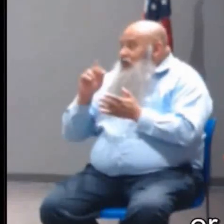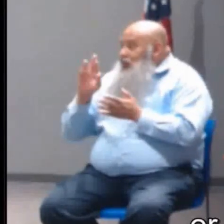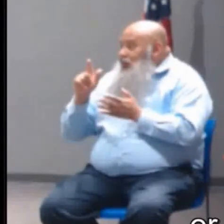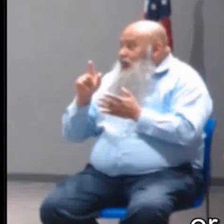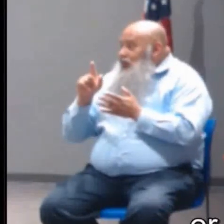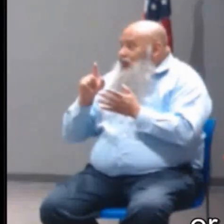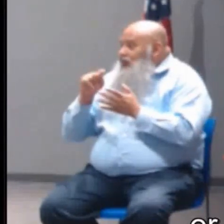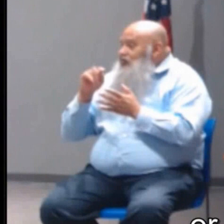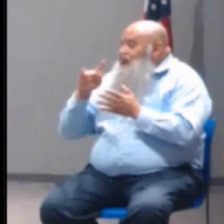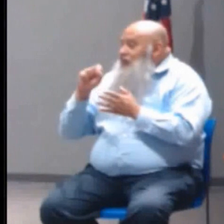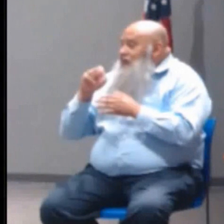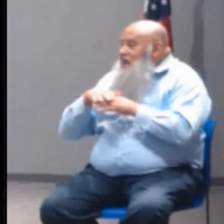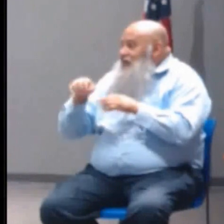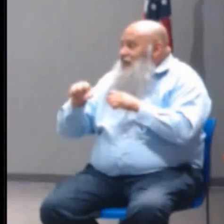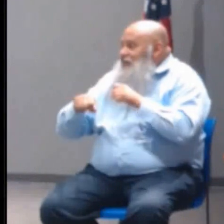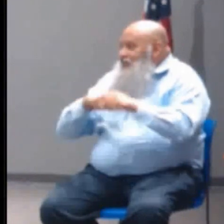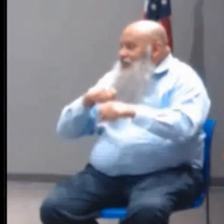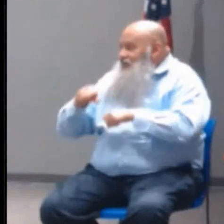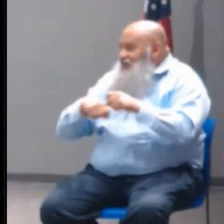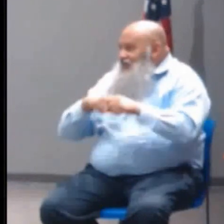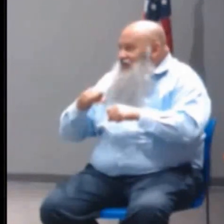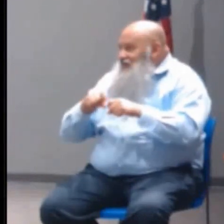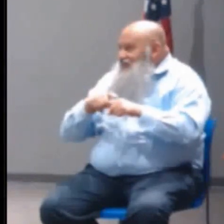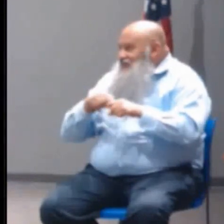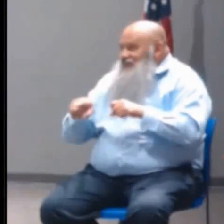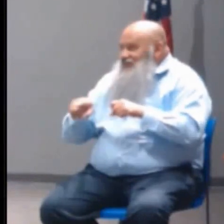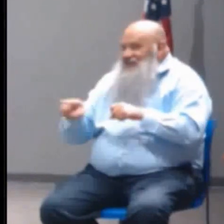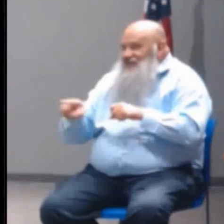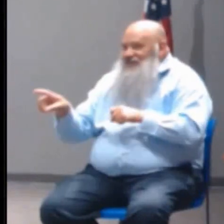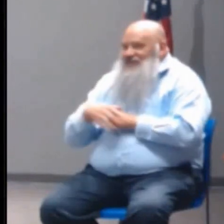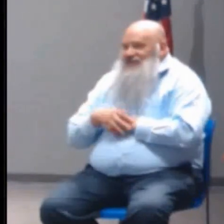on her bicycle. Just doing it all.